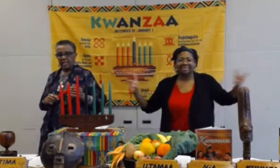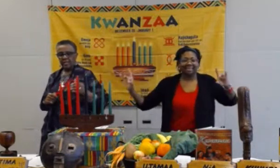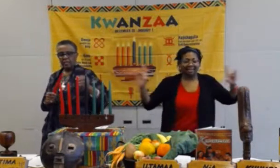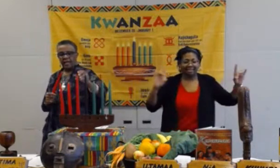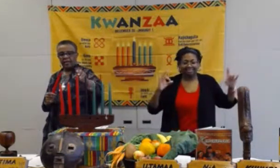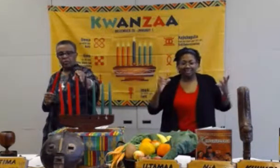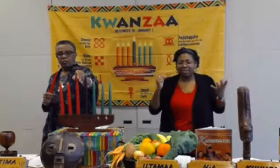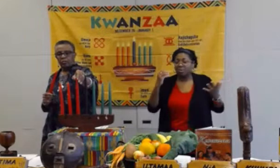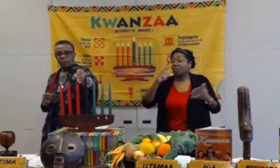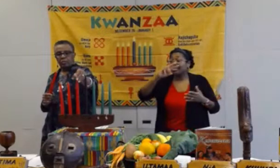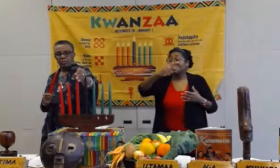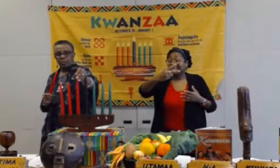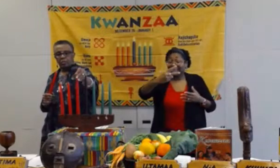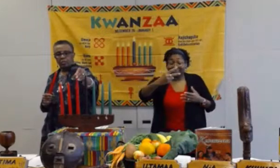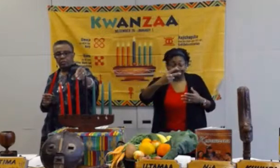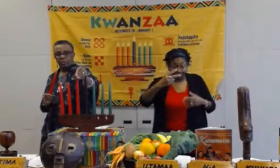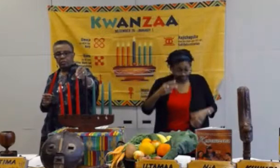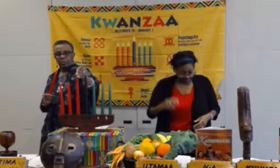So the second candle